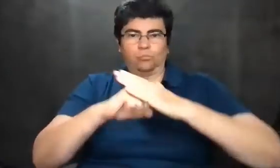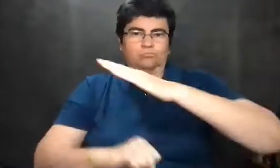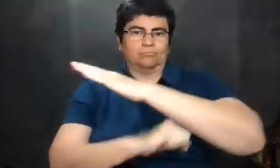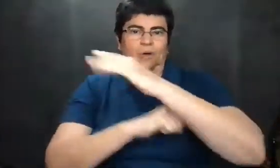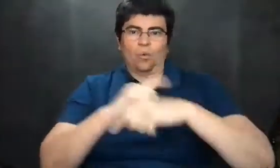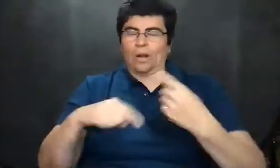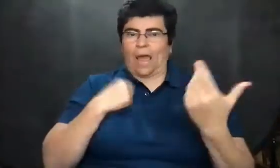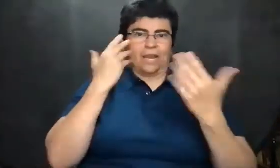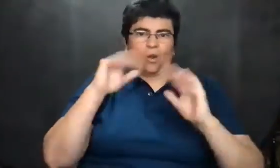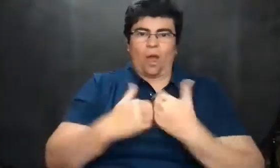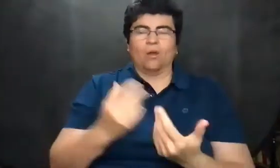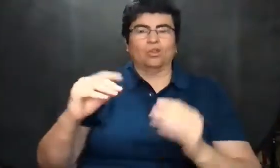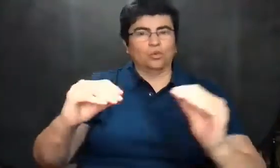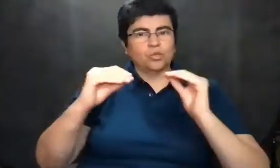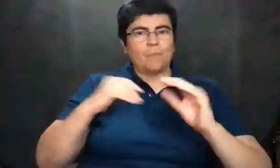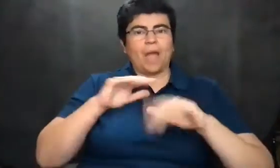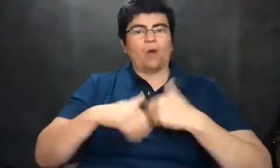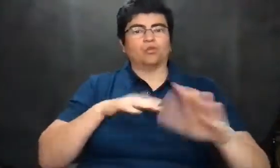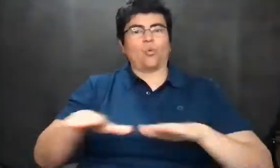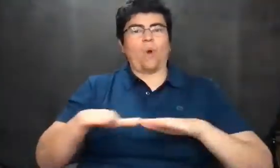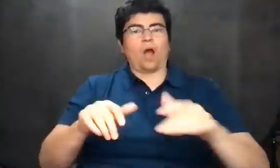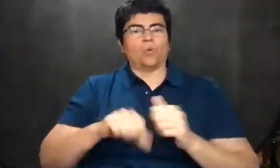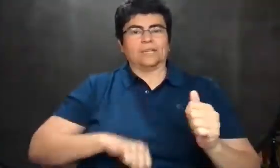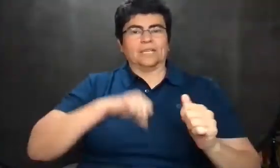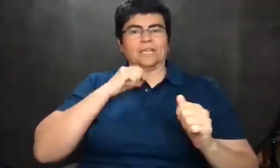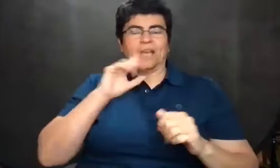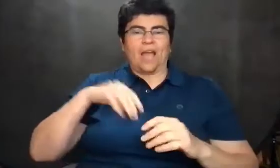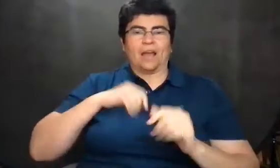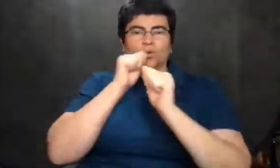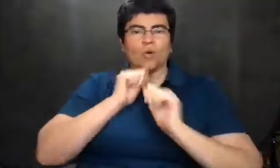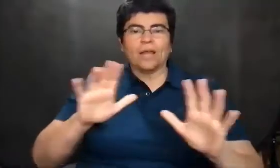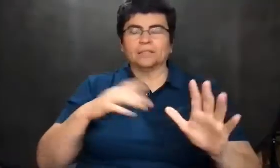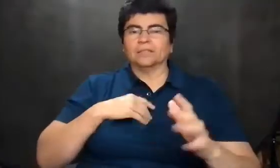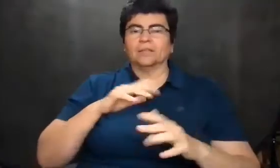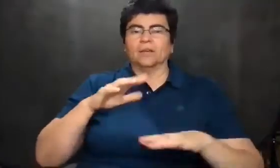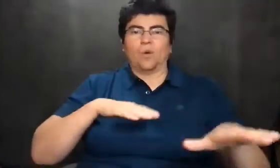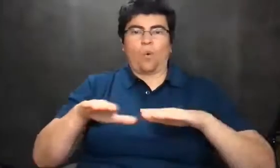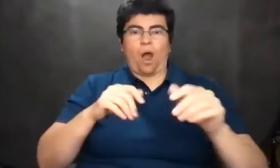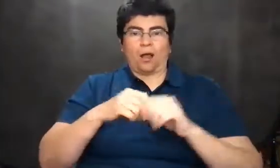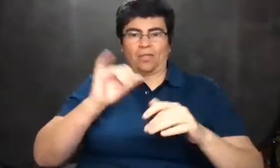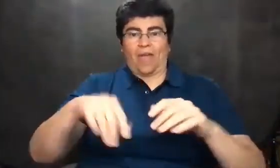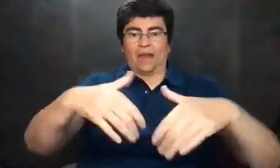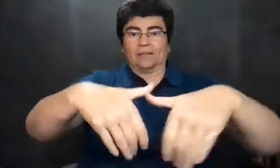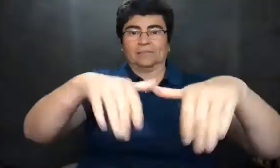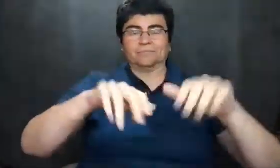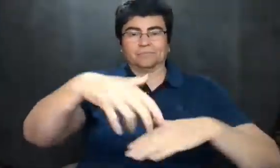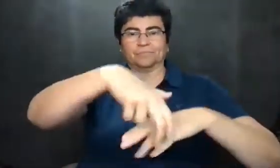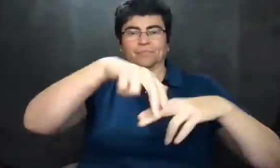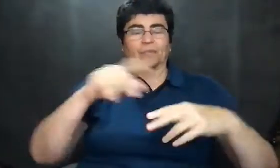how to walk with dignity and grace, you know, and to walk behind that casket. And, you know, my son had a hero's funeral, you know, and